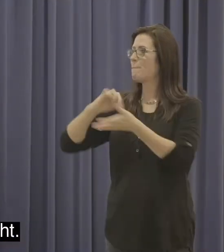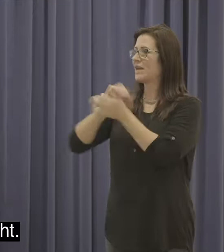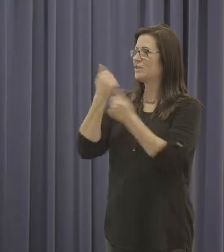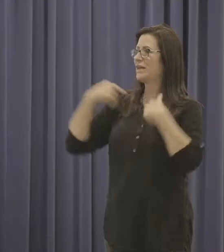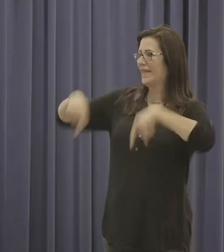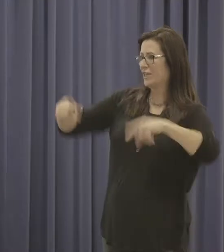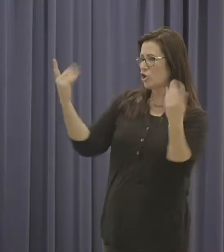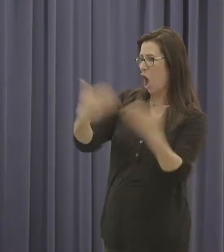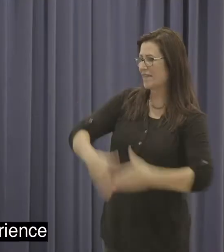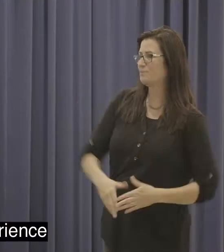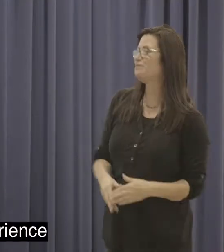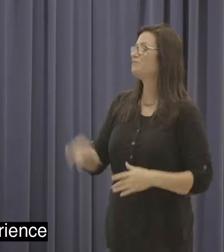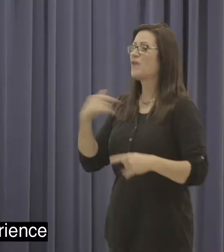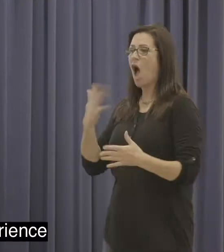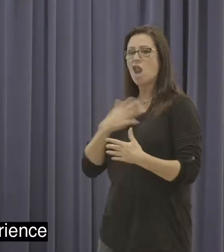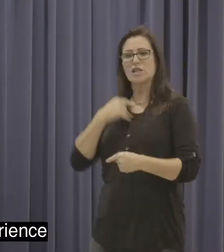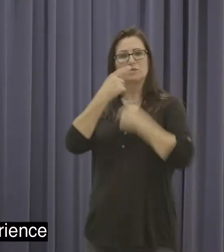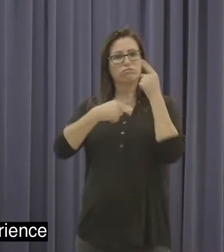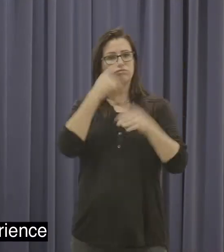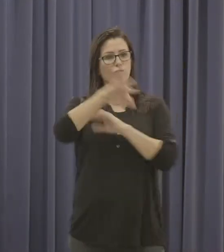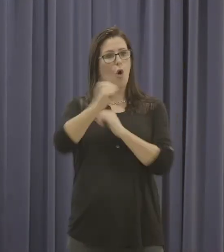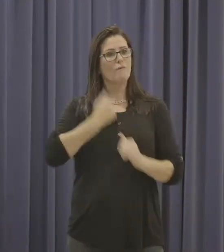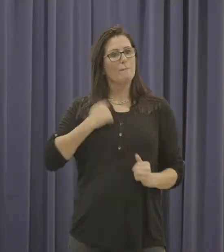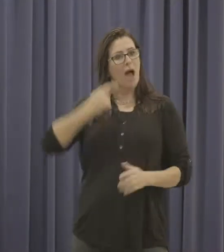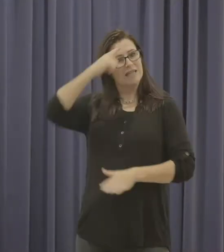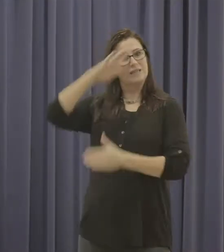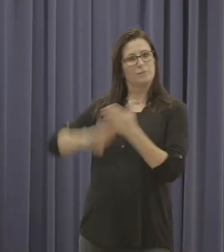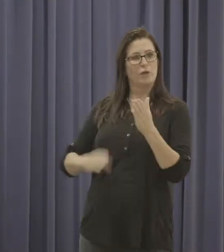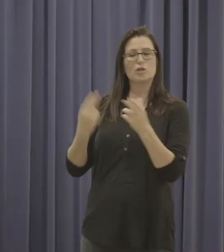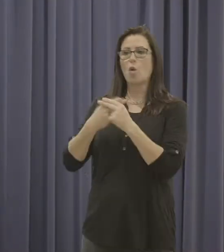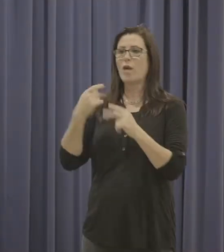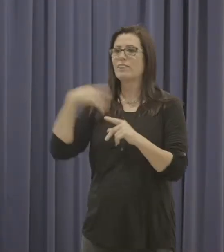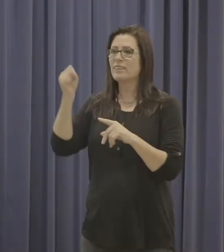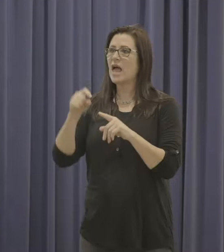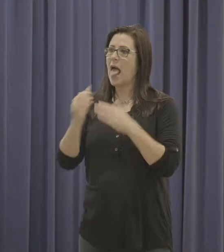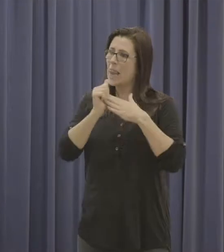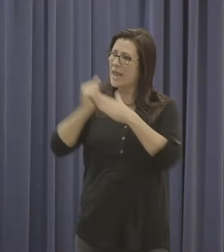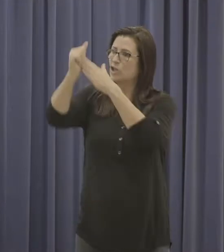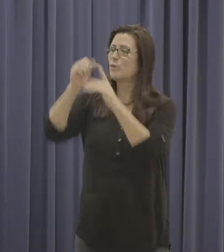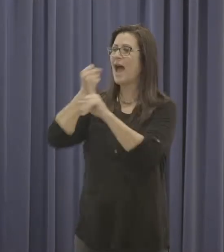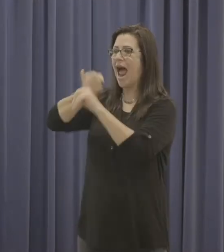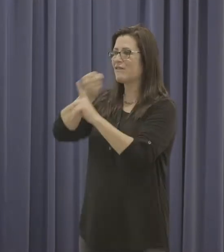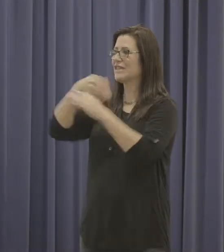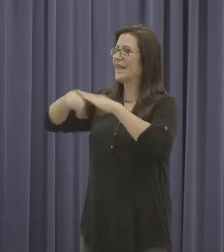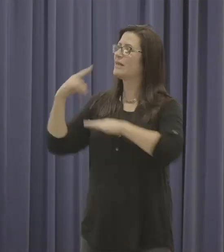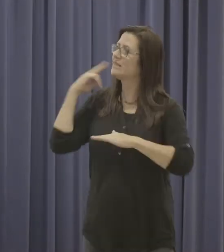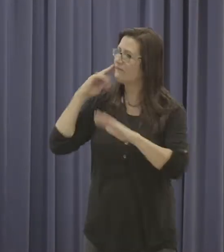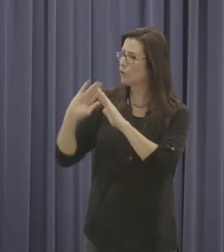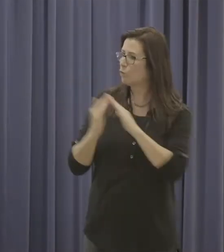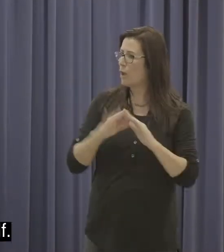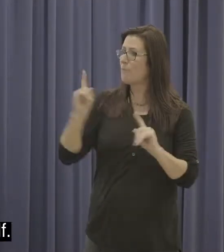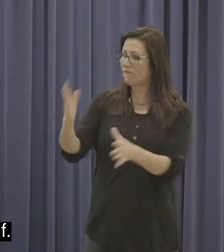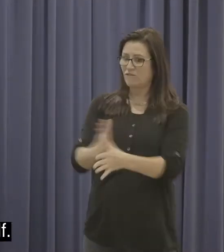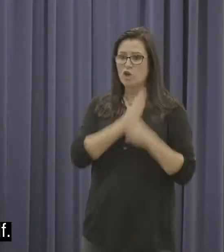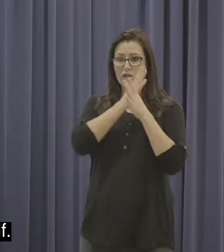tonight. I'd like to talk to you about my experience with the leadership and advocacy within the deaf community, but